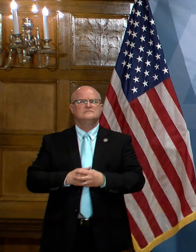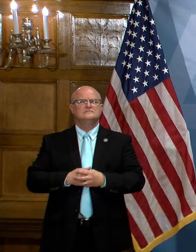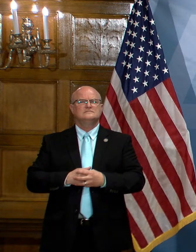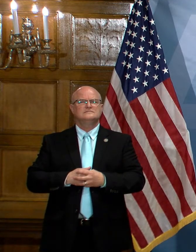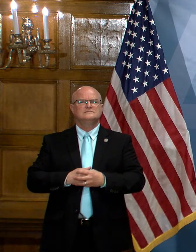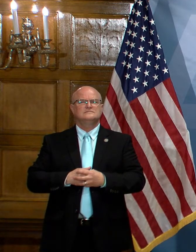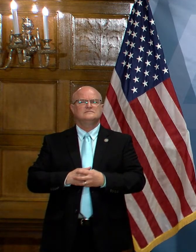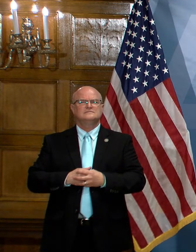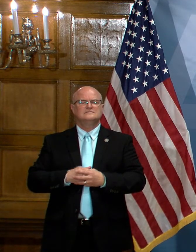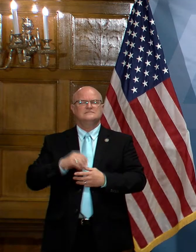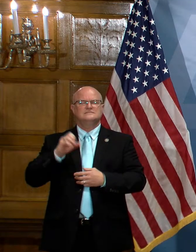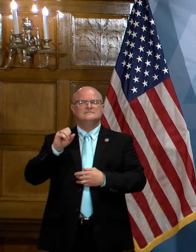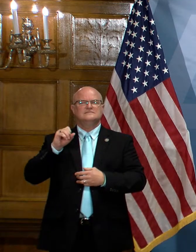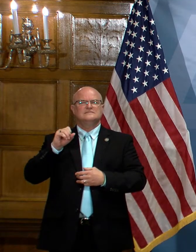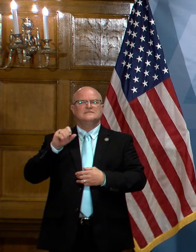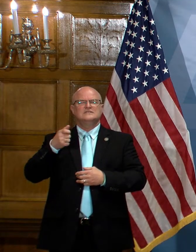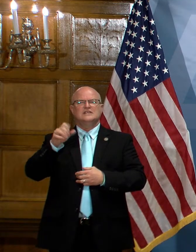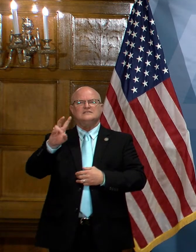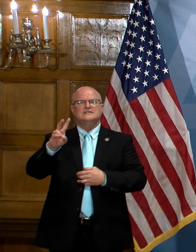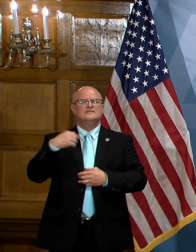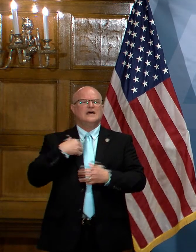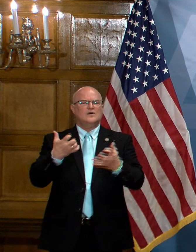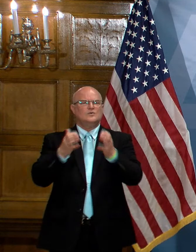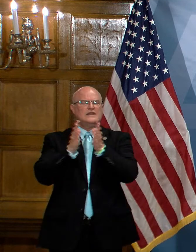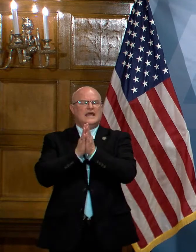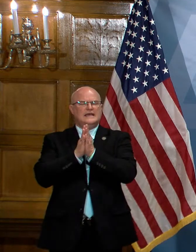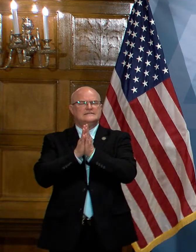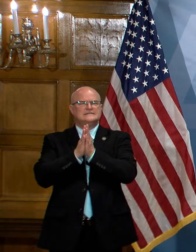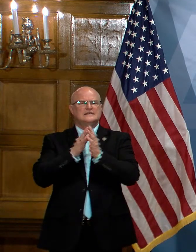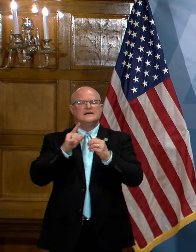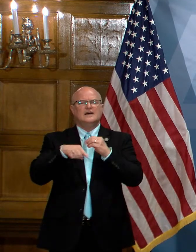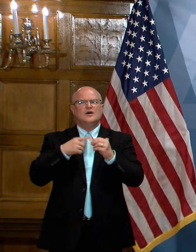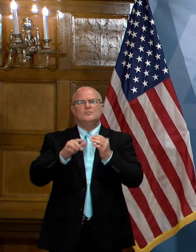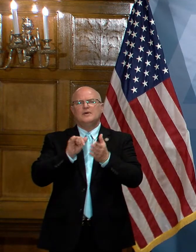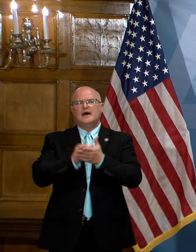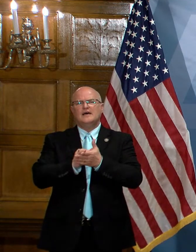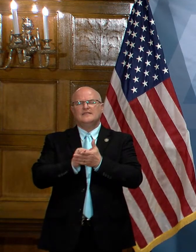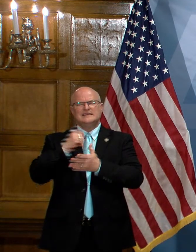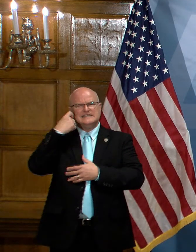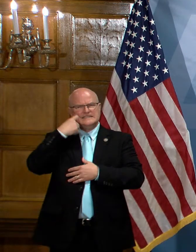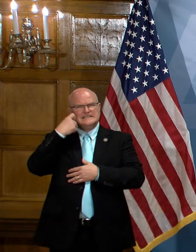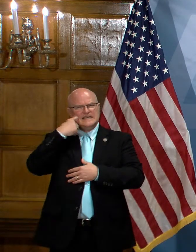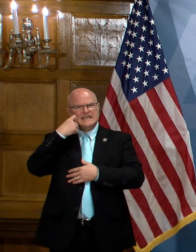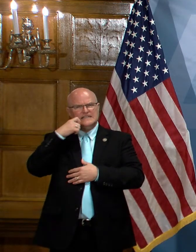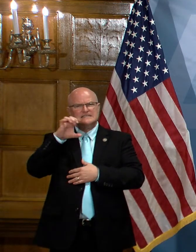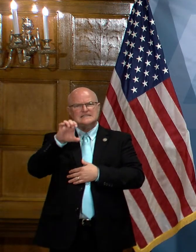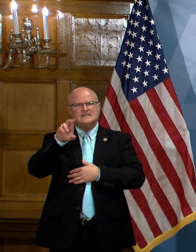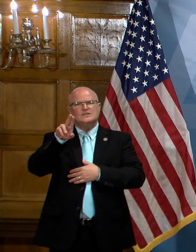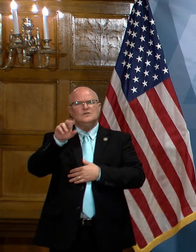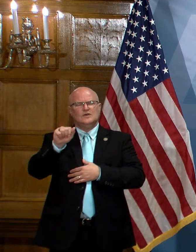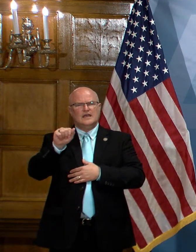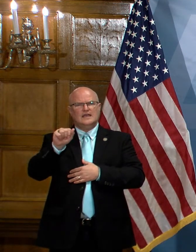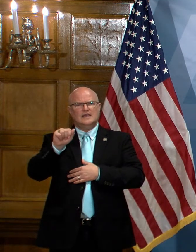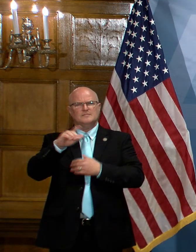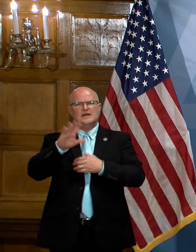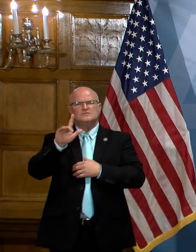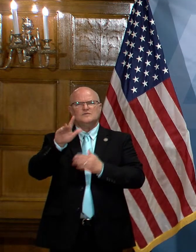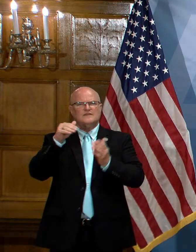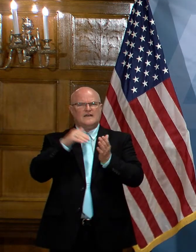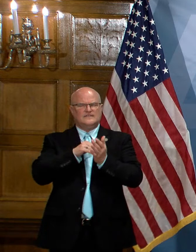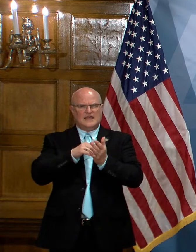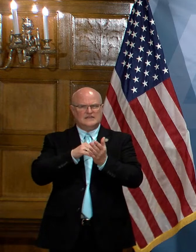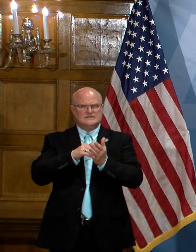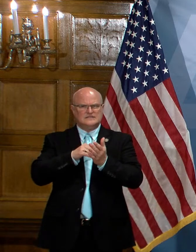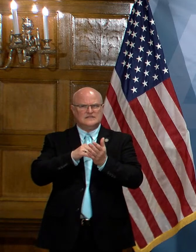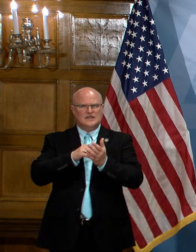Governor, it's Maureen Gillespie with Channel 7. I did want to ask you on the latest with PUA. You still got about 25,000